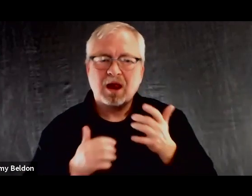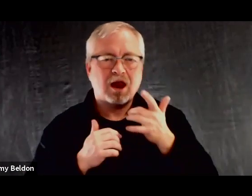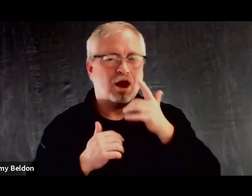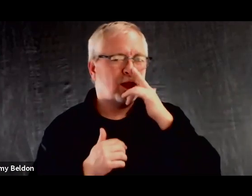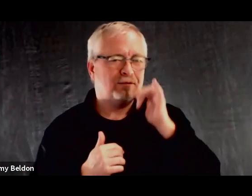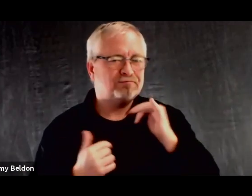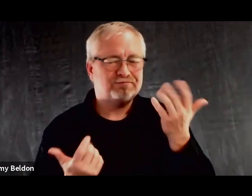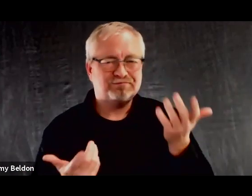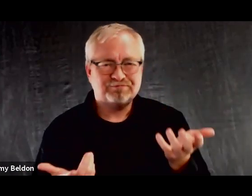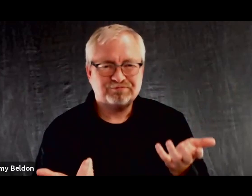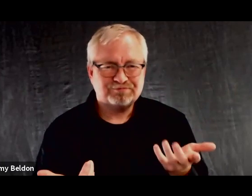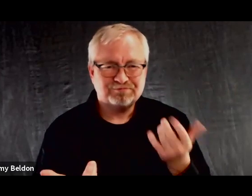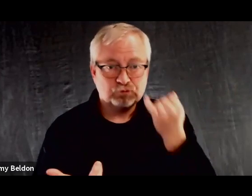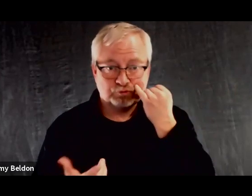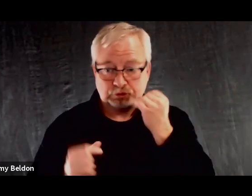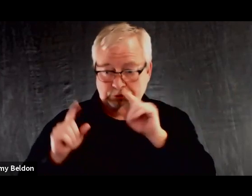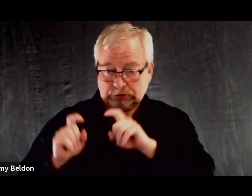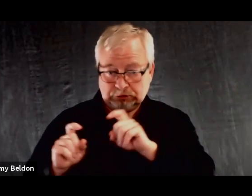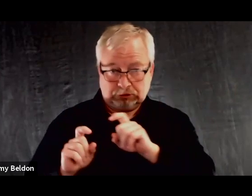of the state?